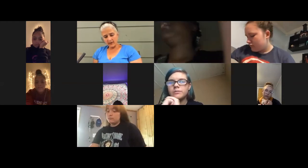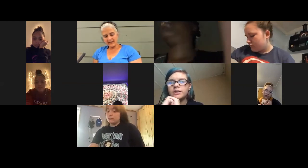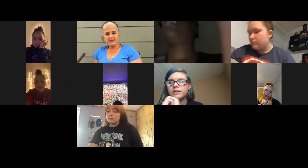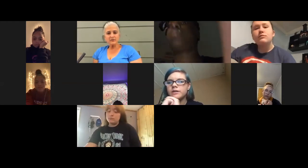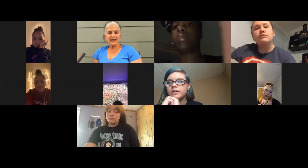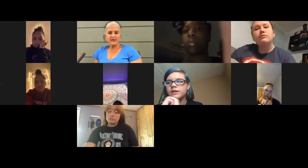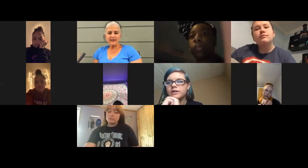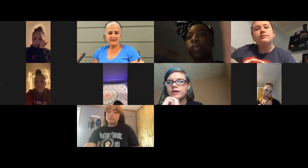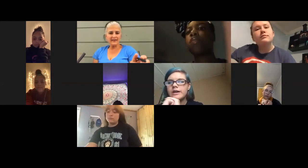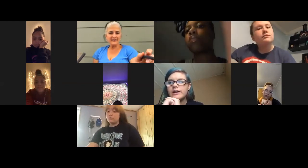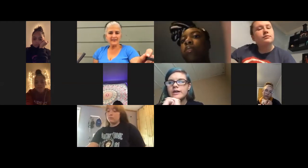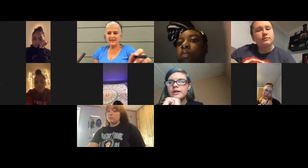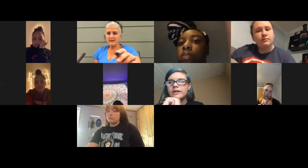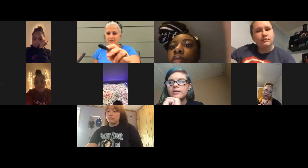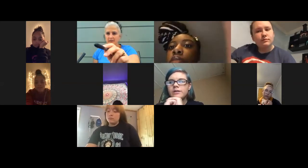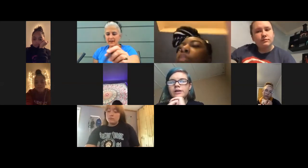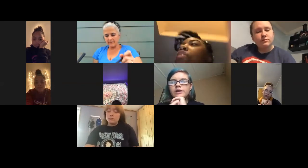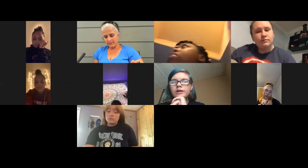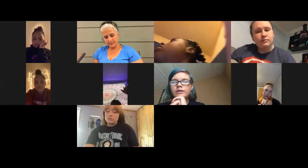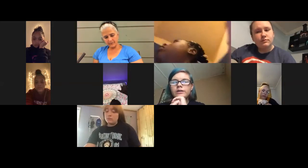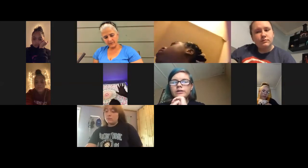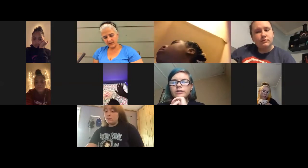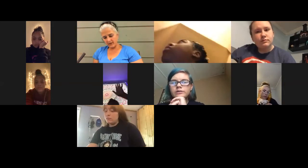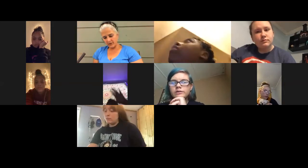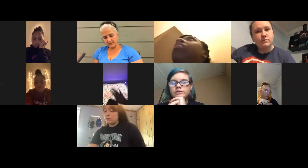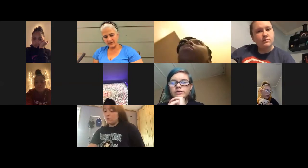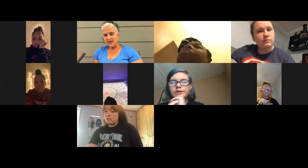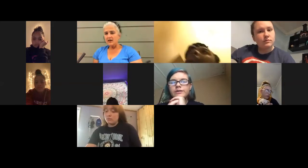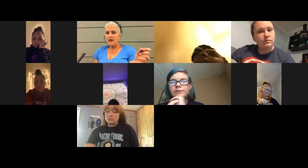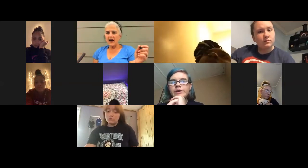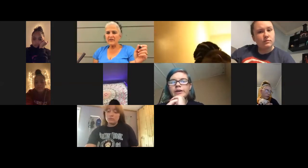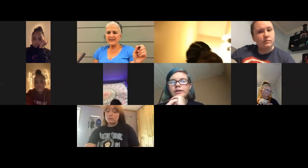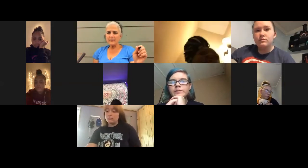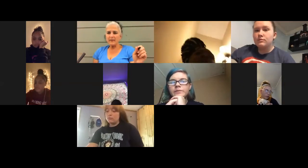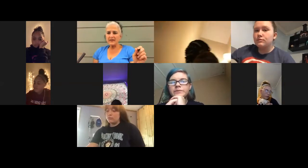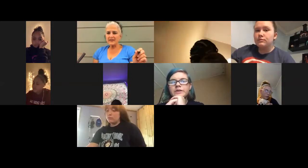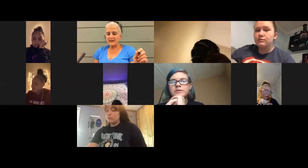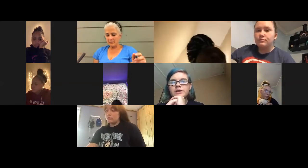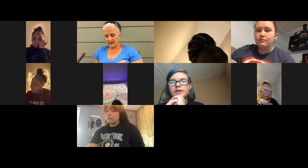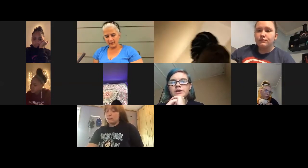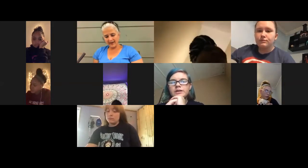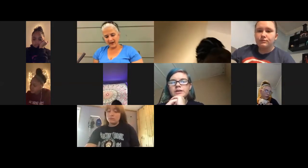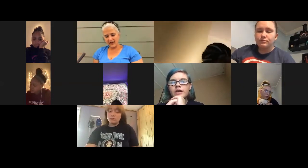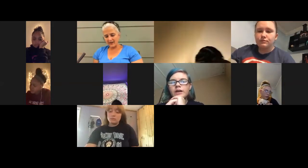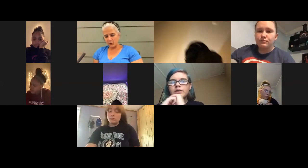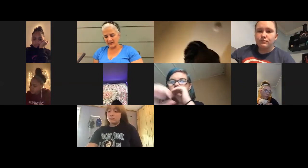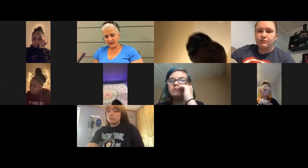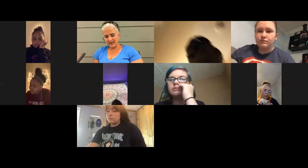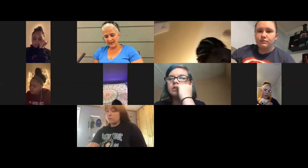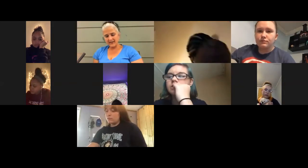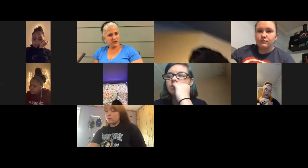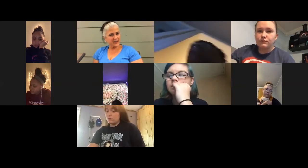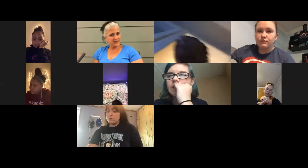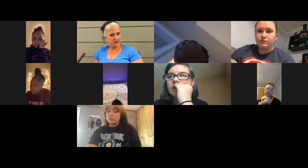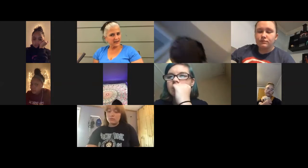Oh, wait. Alexis. Wait, I saw Alexis. Alexis is in. Yep. Who did I miss? I feel like I'm missing somebody. Okay. I've got Tori's